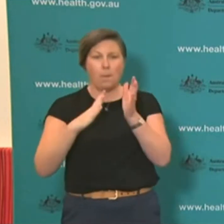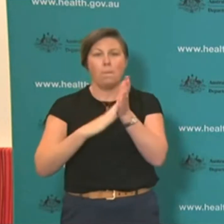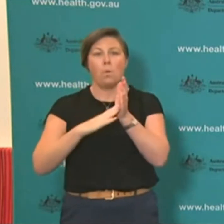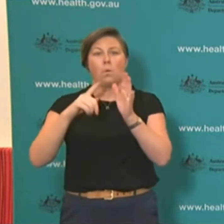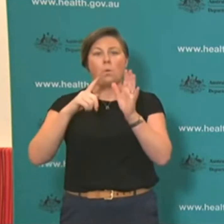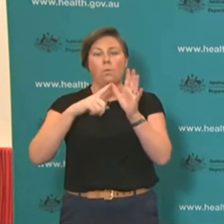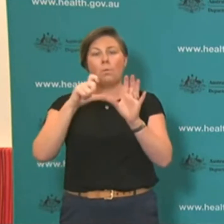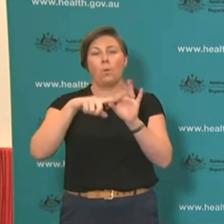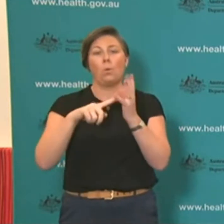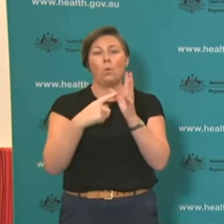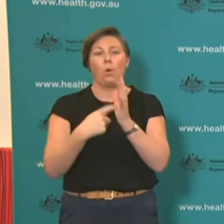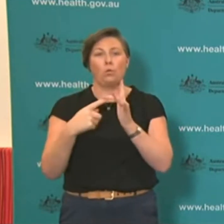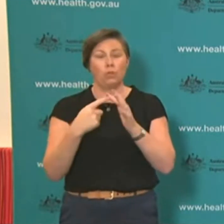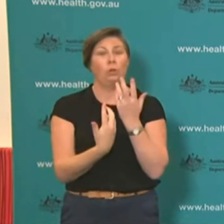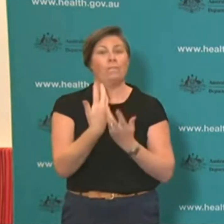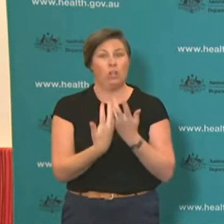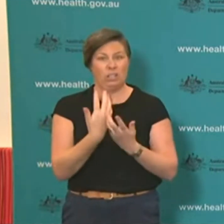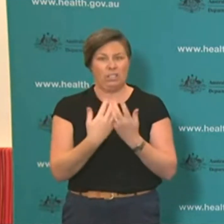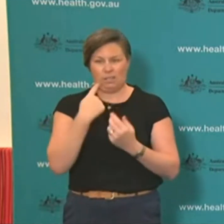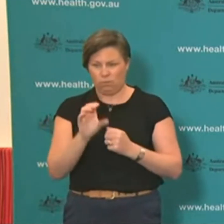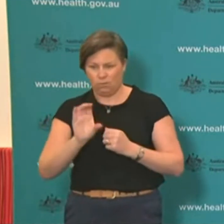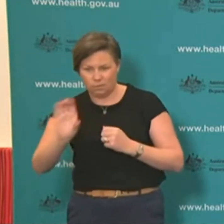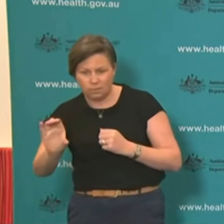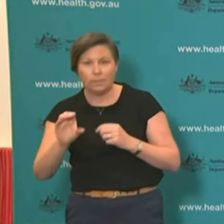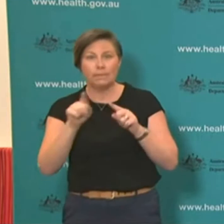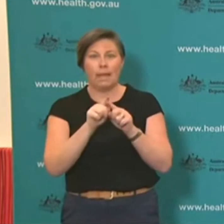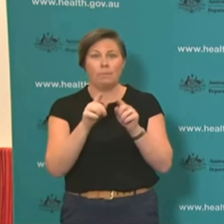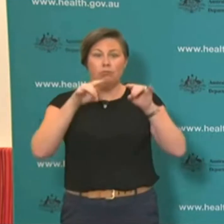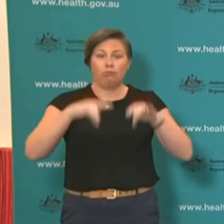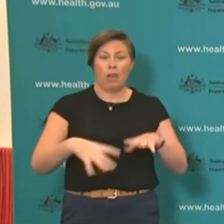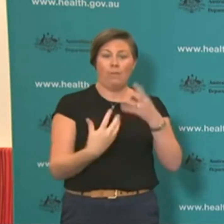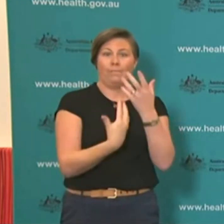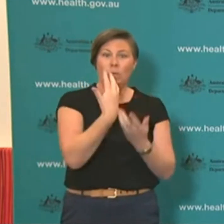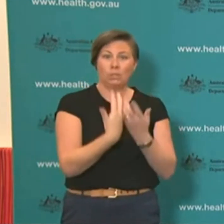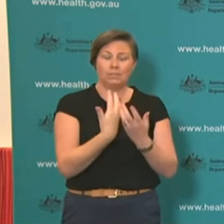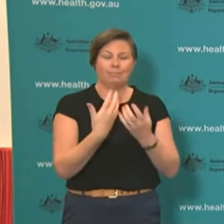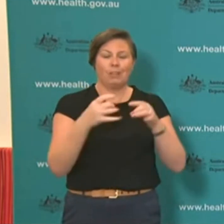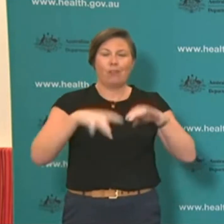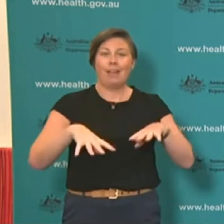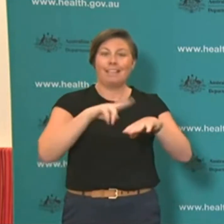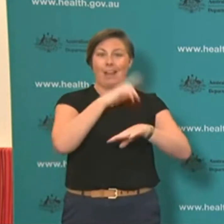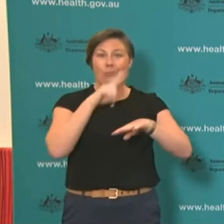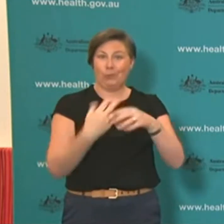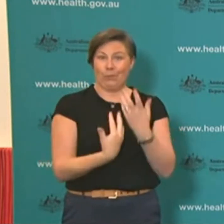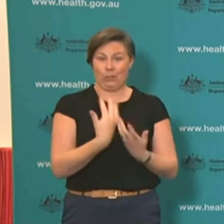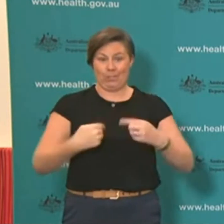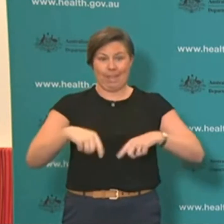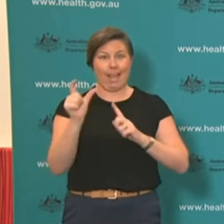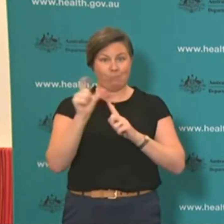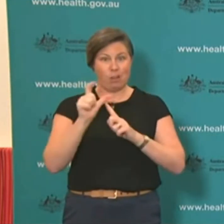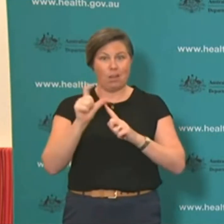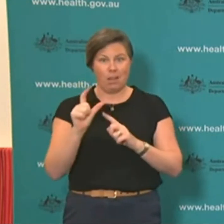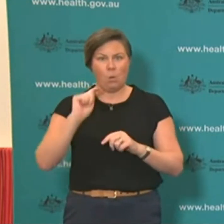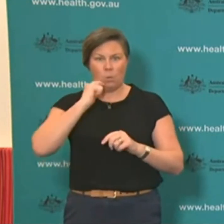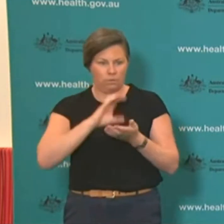University. 1 million will go to Phenomics Australia at the Australian National University for genome-related research, and 1.2 million to Translating